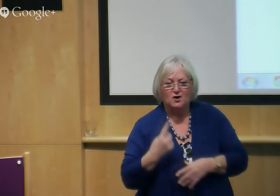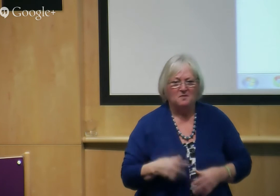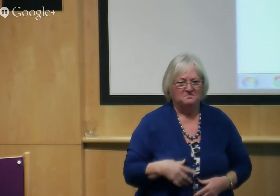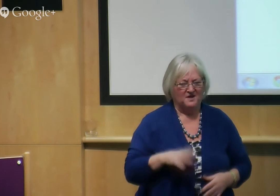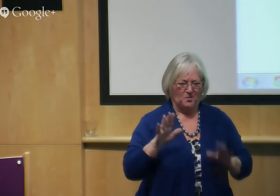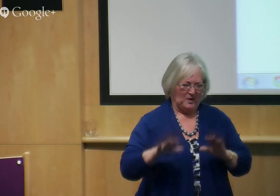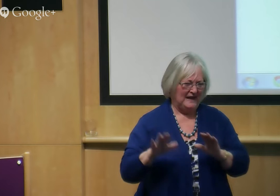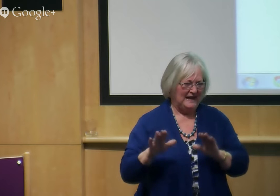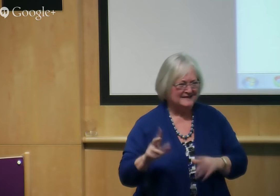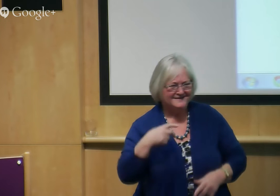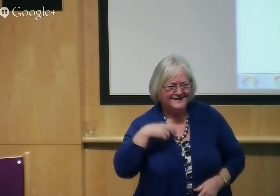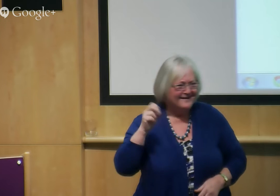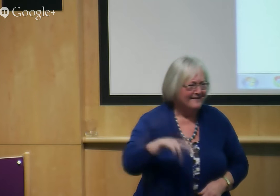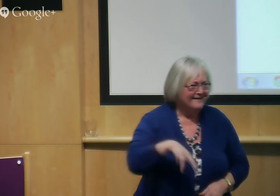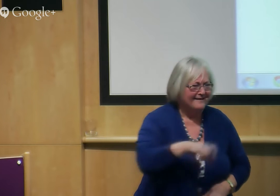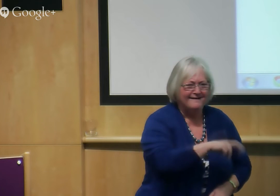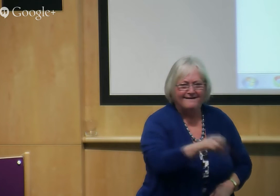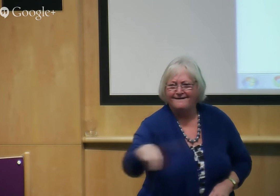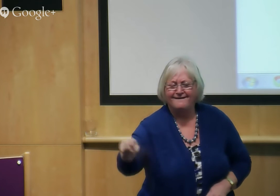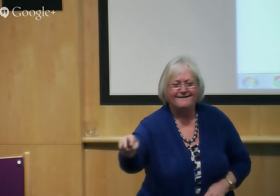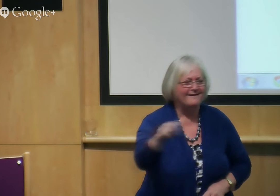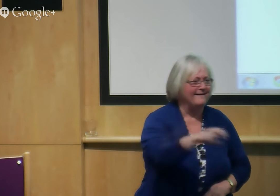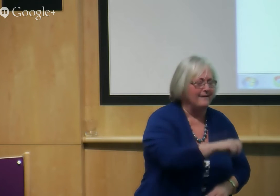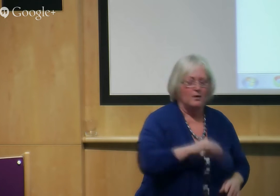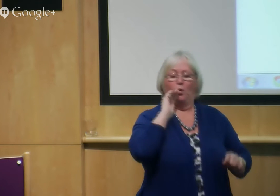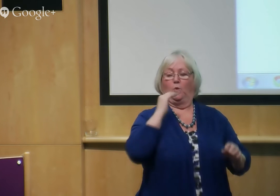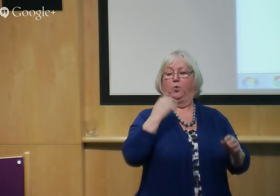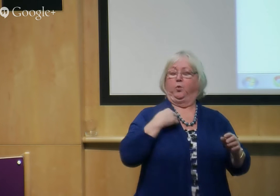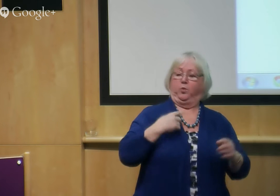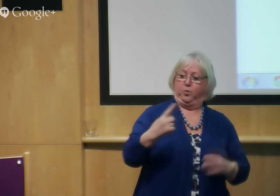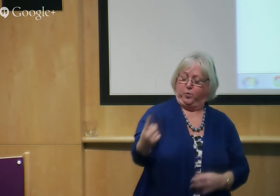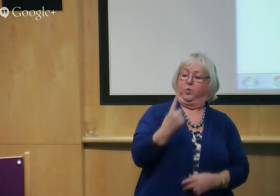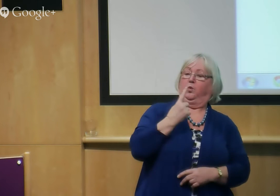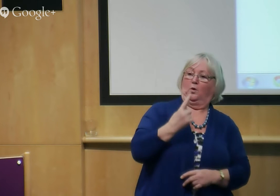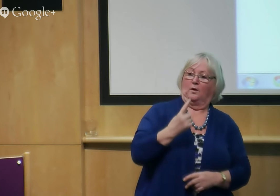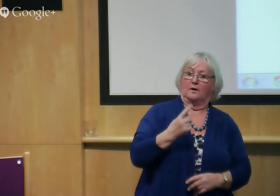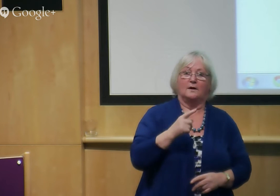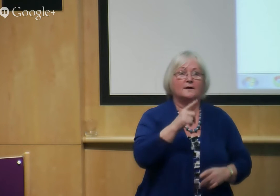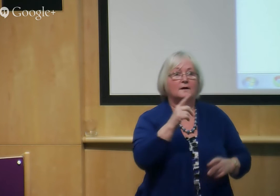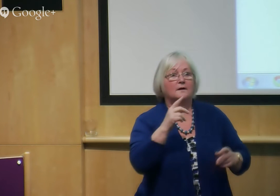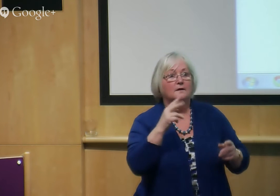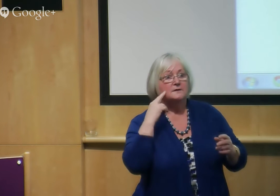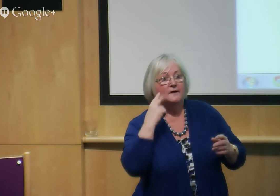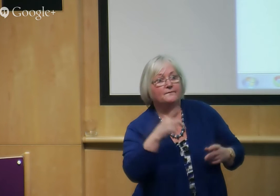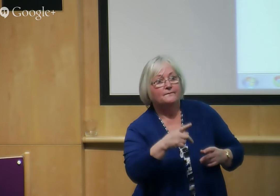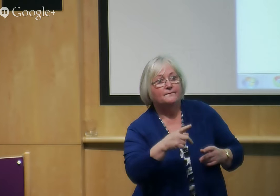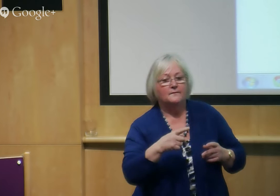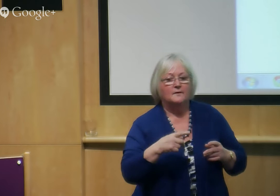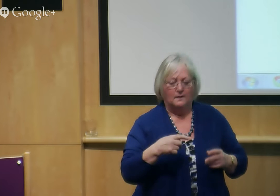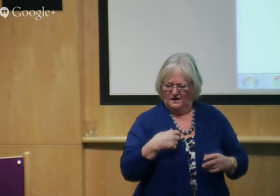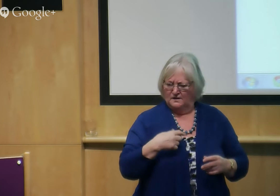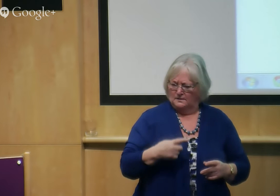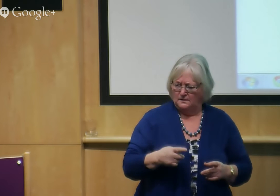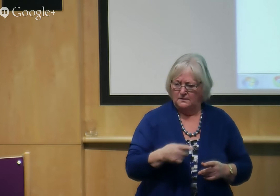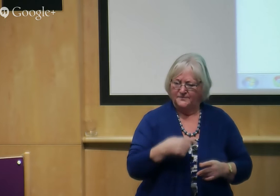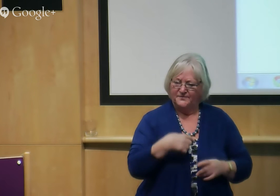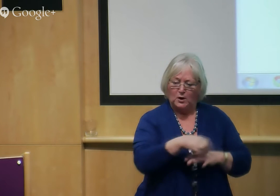with, if I'm going to be met with an interpreter at all. There was one occasion where